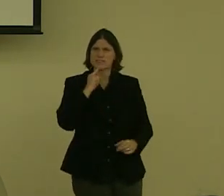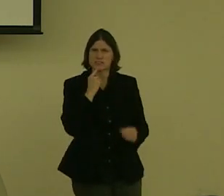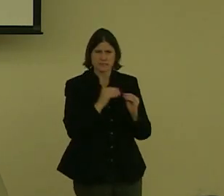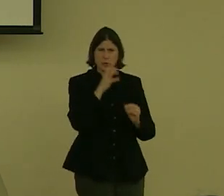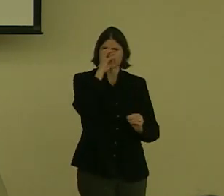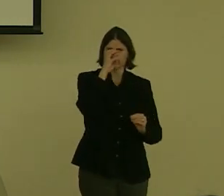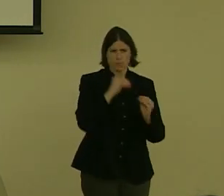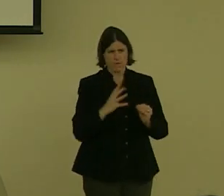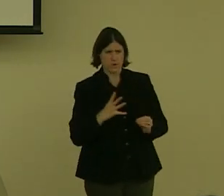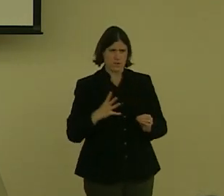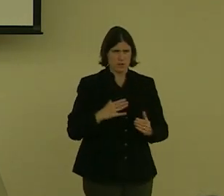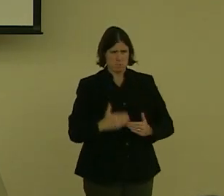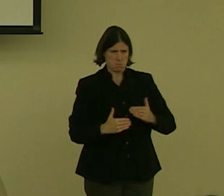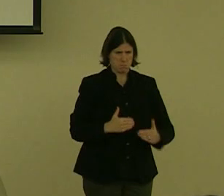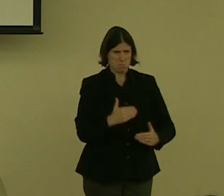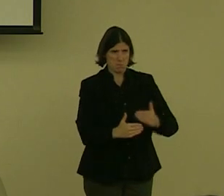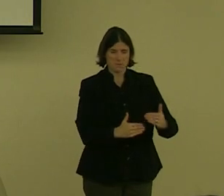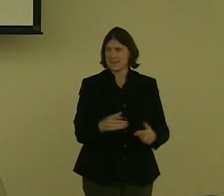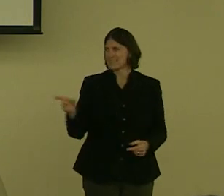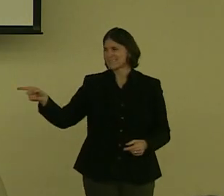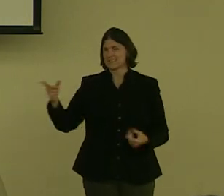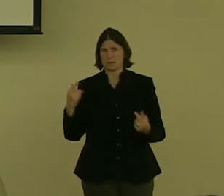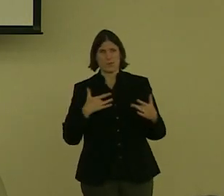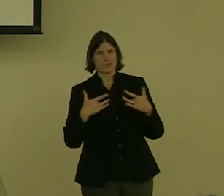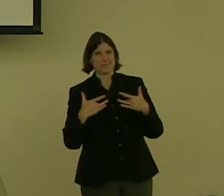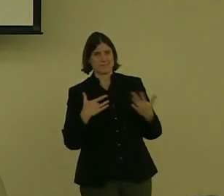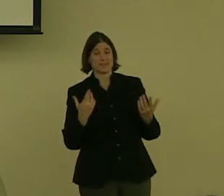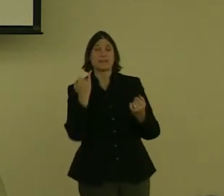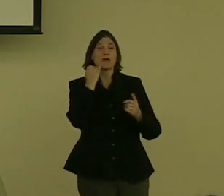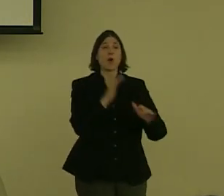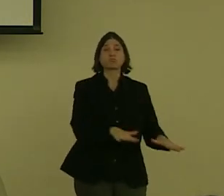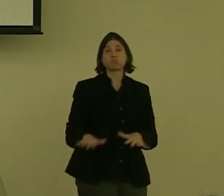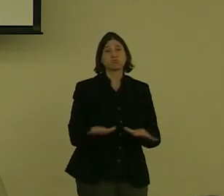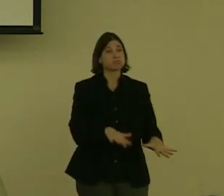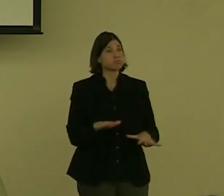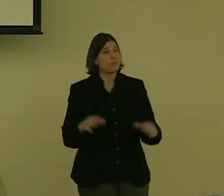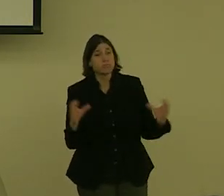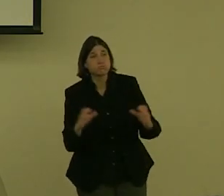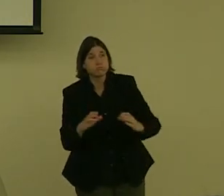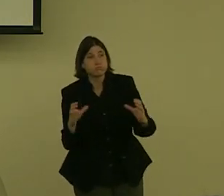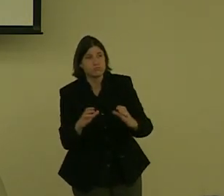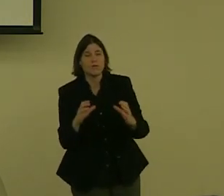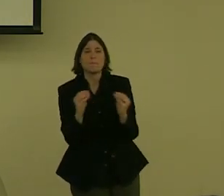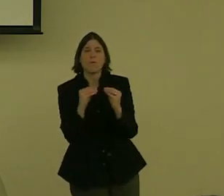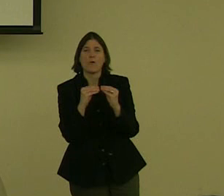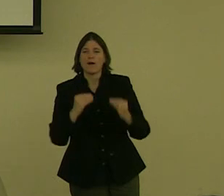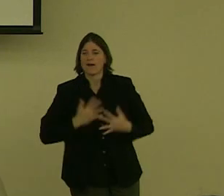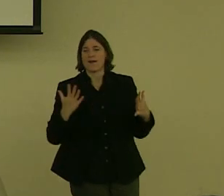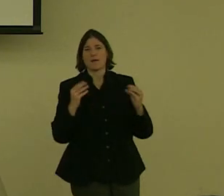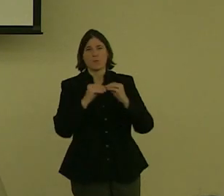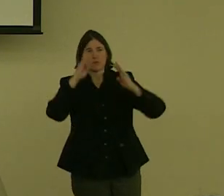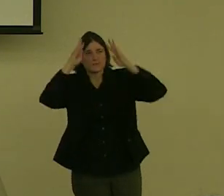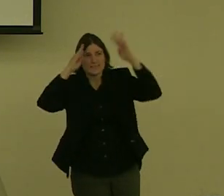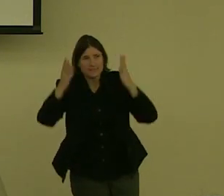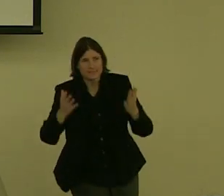bring in students, right? I've got to make sure my course descriptions are intriguing enough to bring in the students. And that may dictate